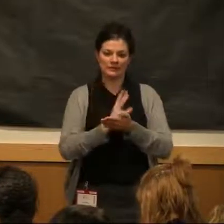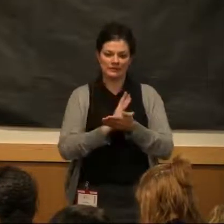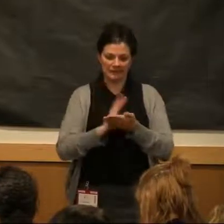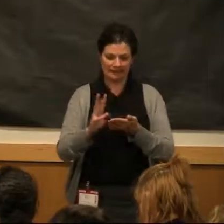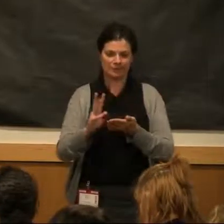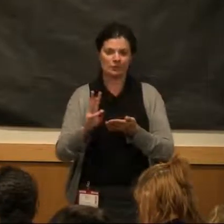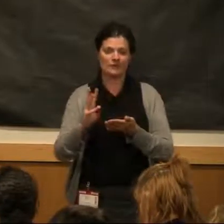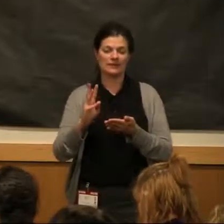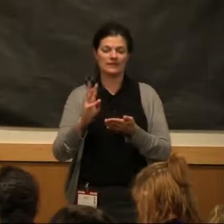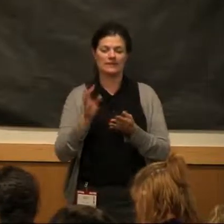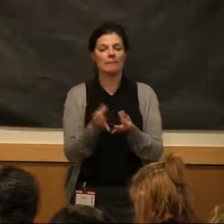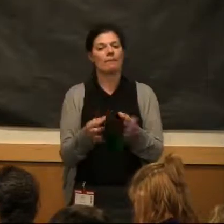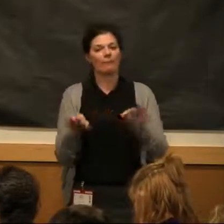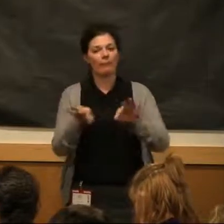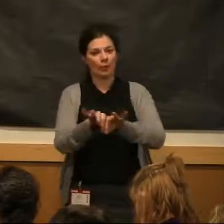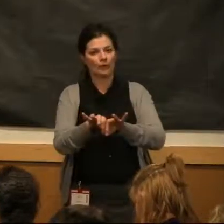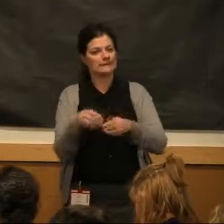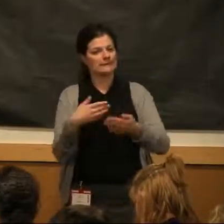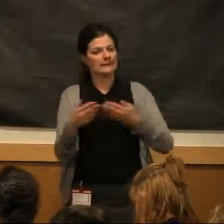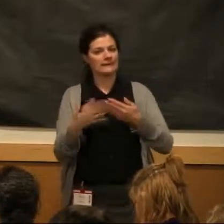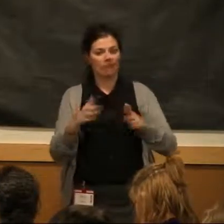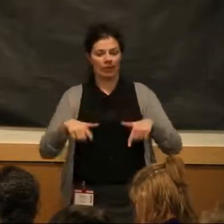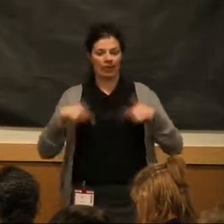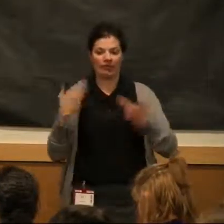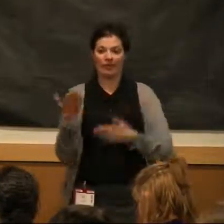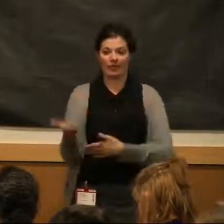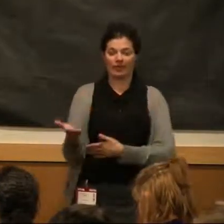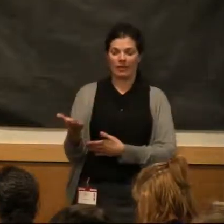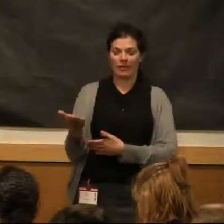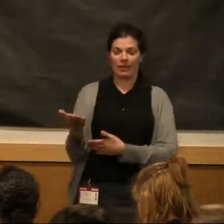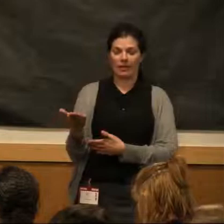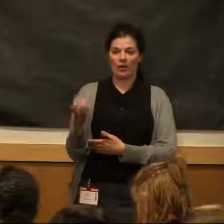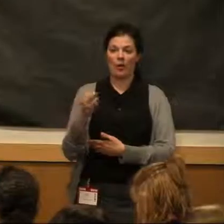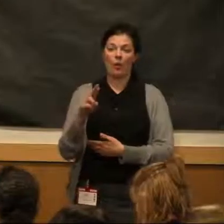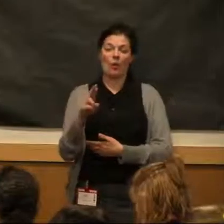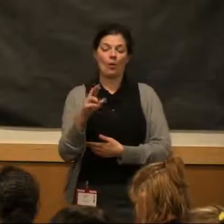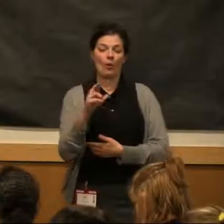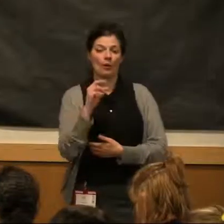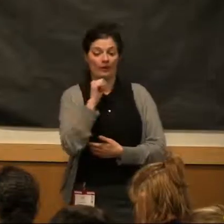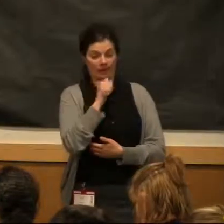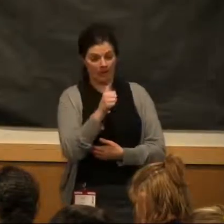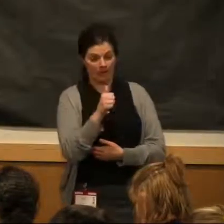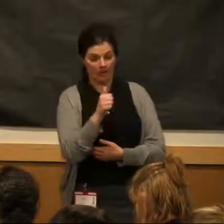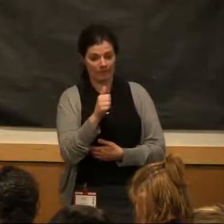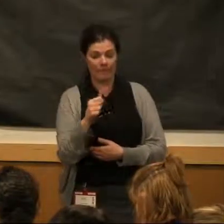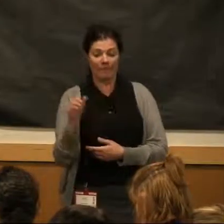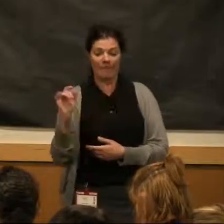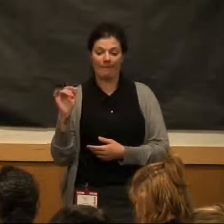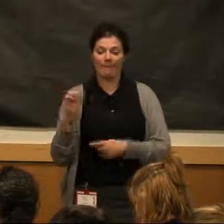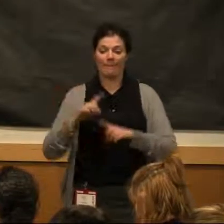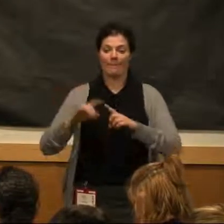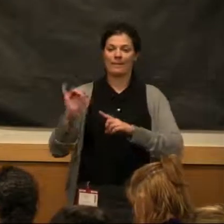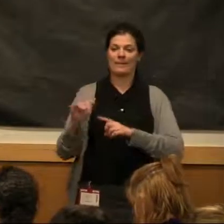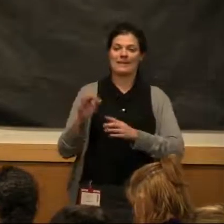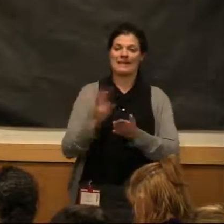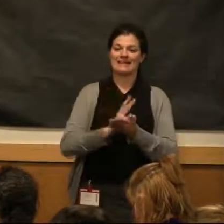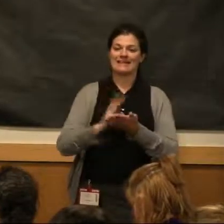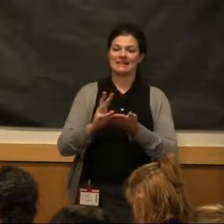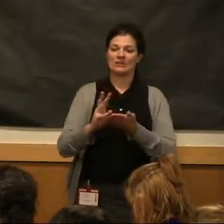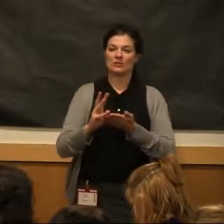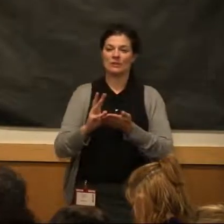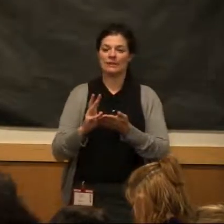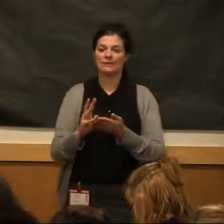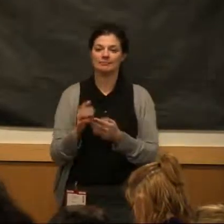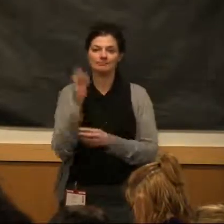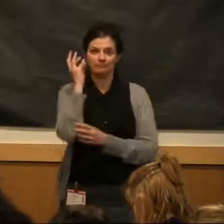if you're living on campus or not, that first 6 weeks of college is the time where you should really think about what you're getting involved